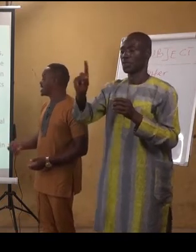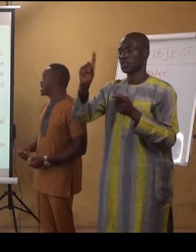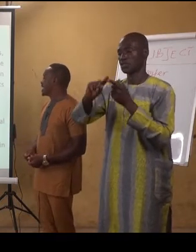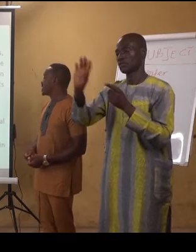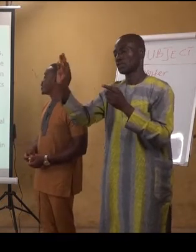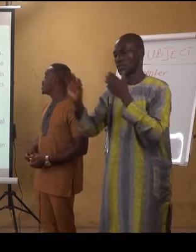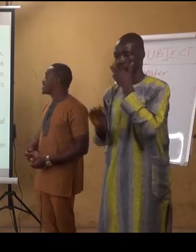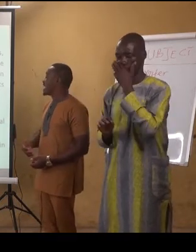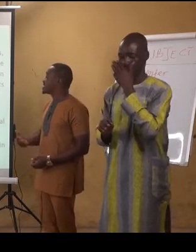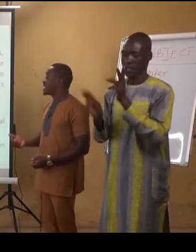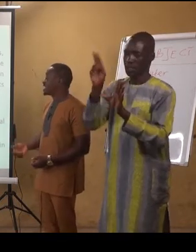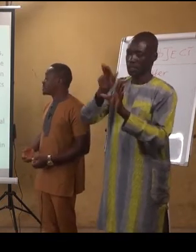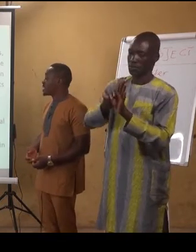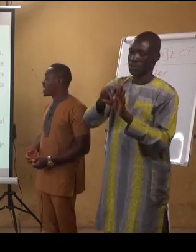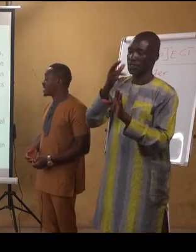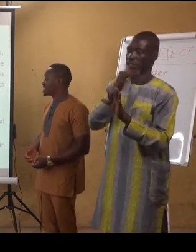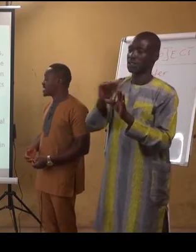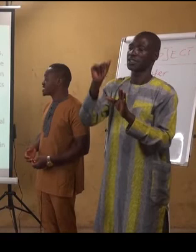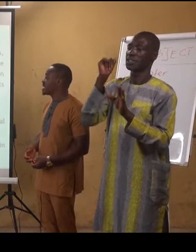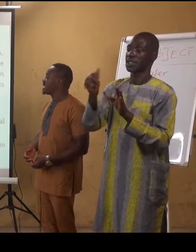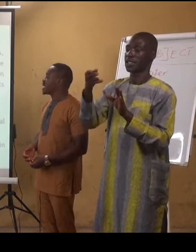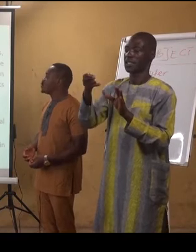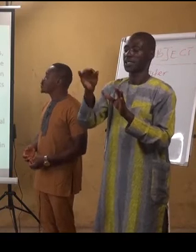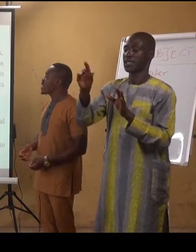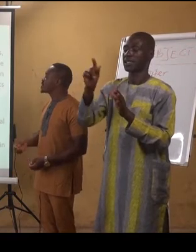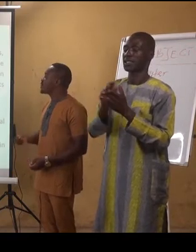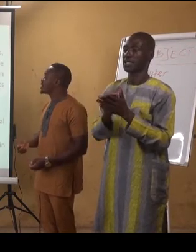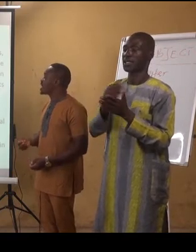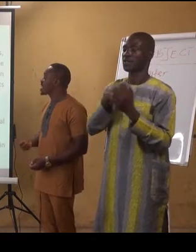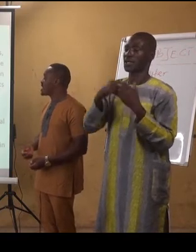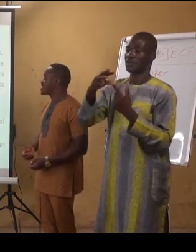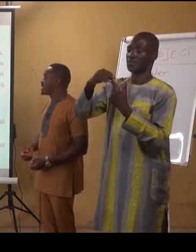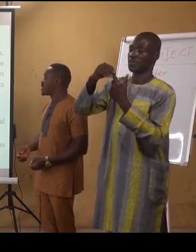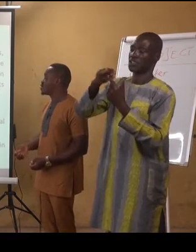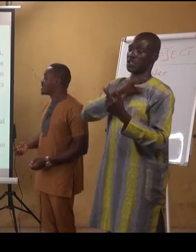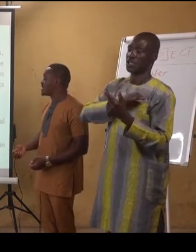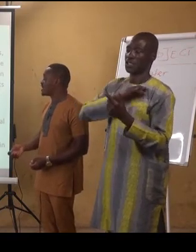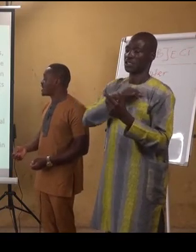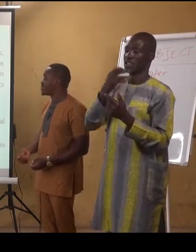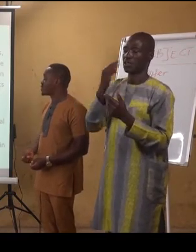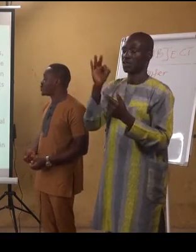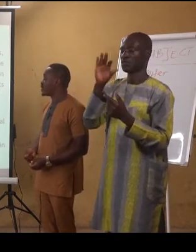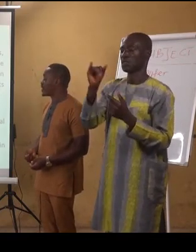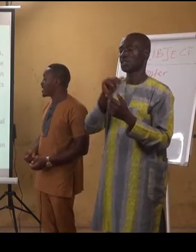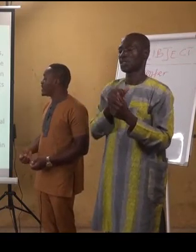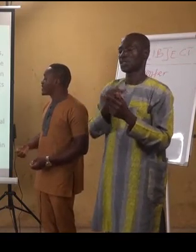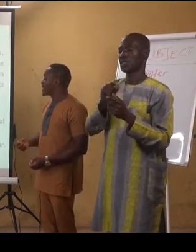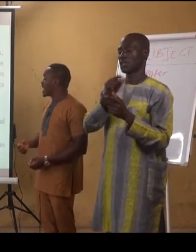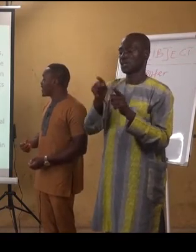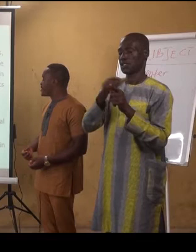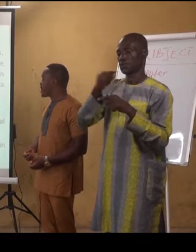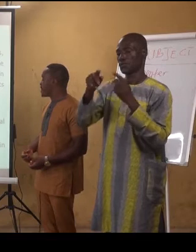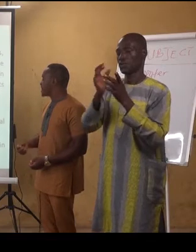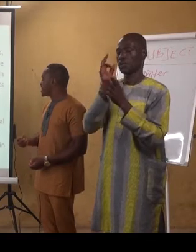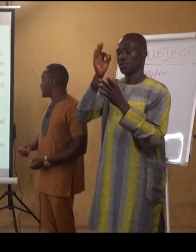9, including the hexadecimal characters. Then we also have special characters that will be seen as we go further